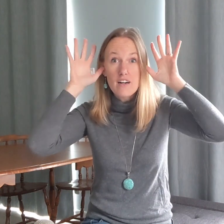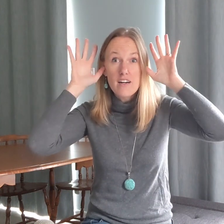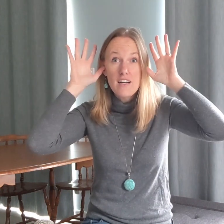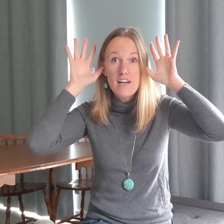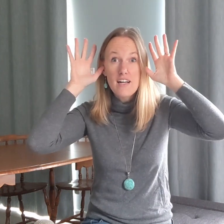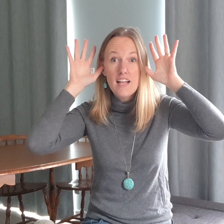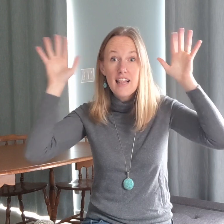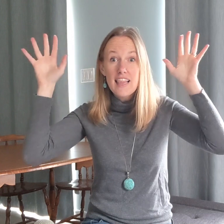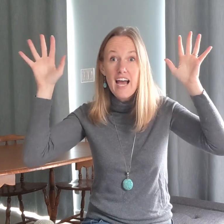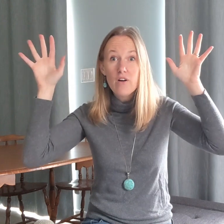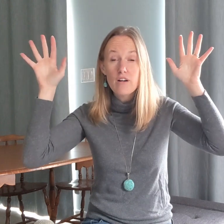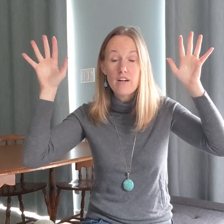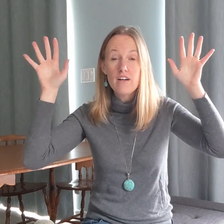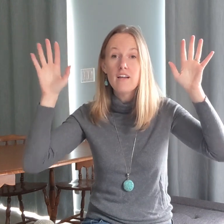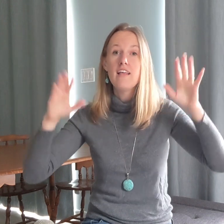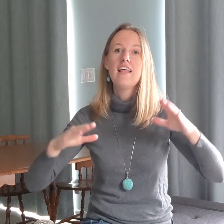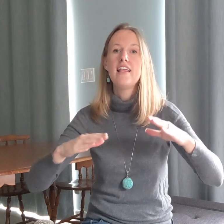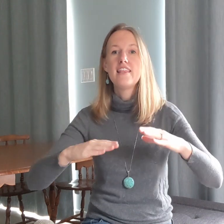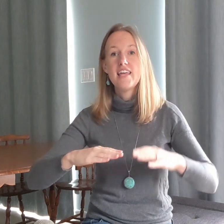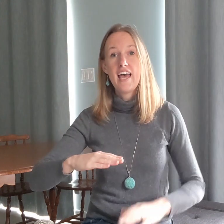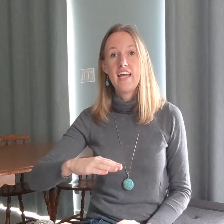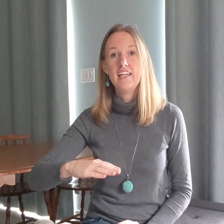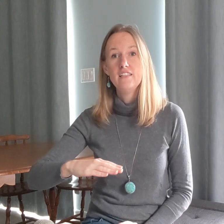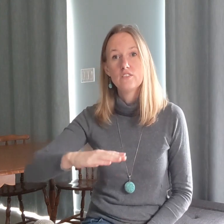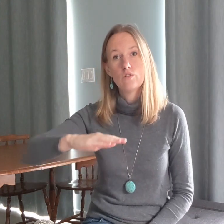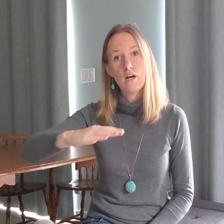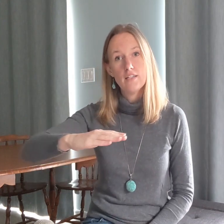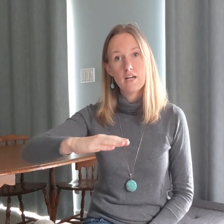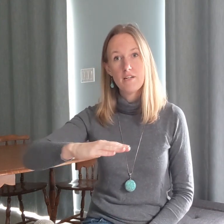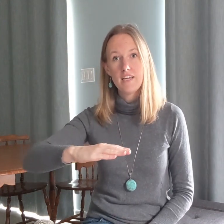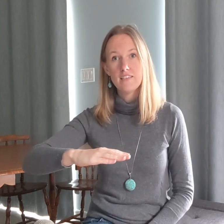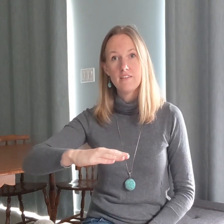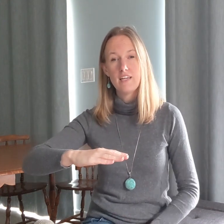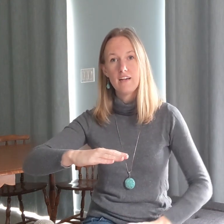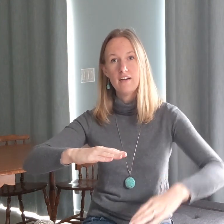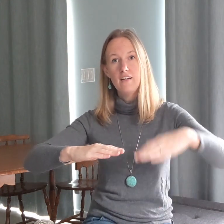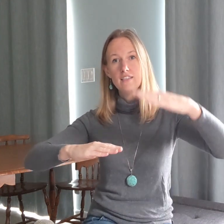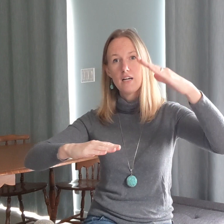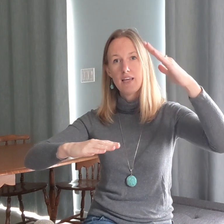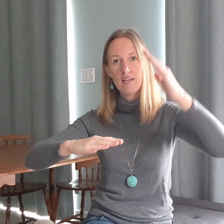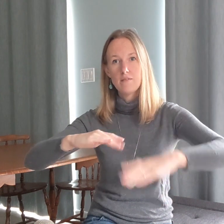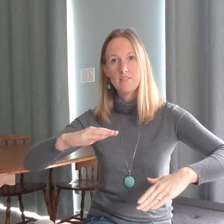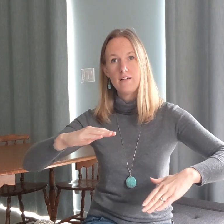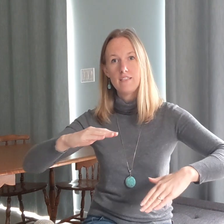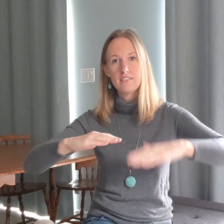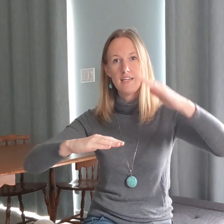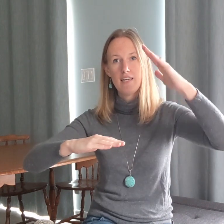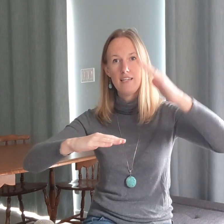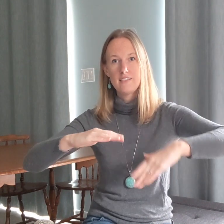louder then so non-dominant hand out here Donahan comes out and just kind of hits